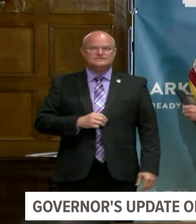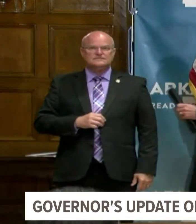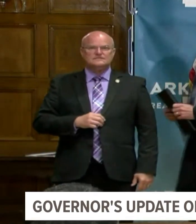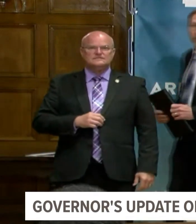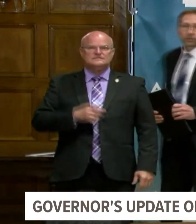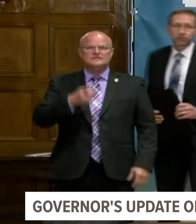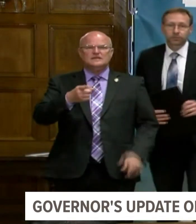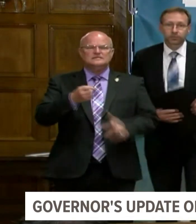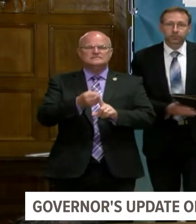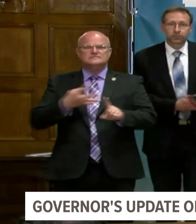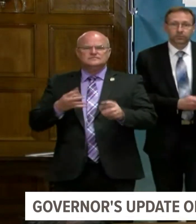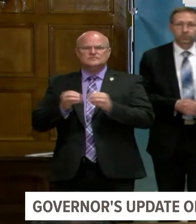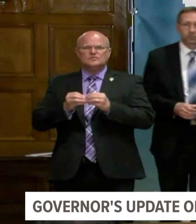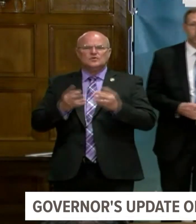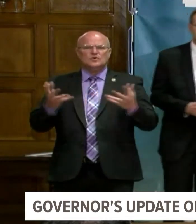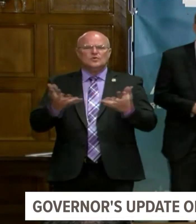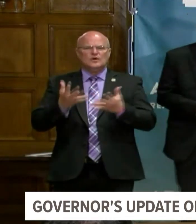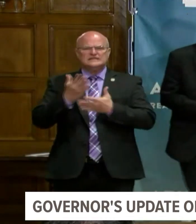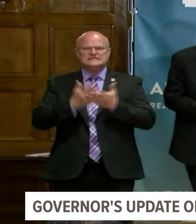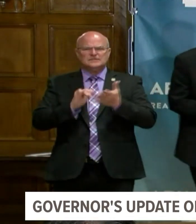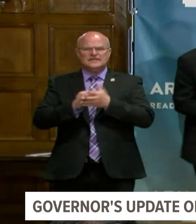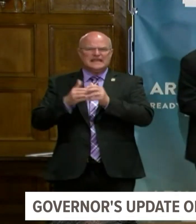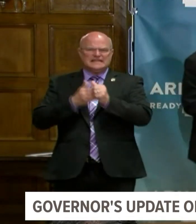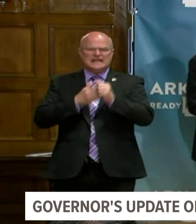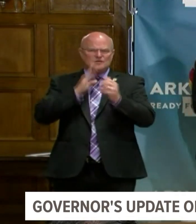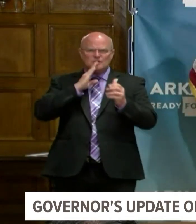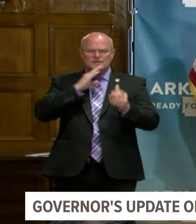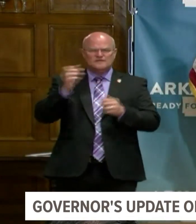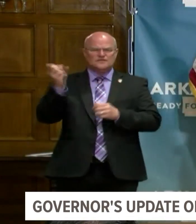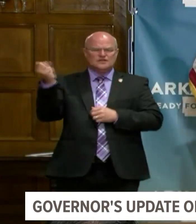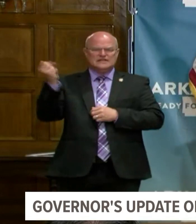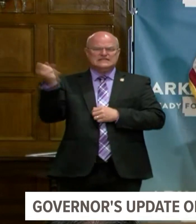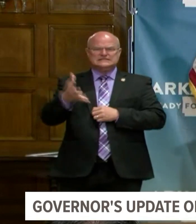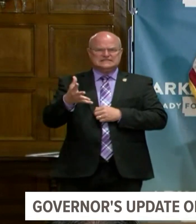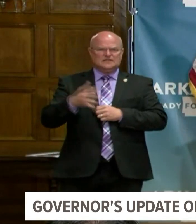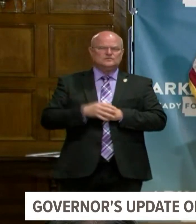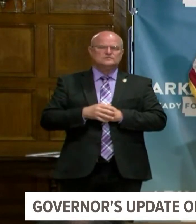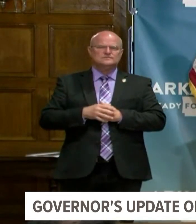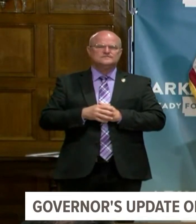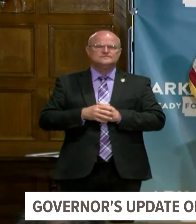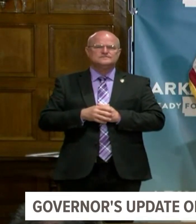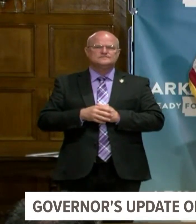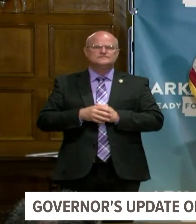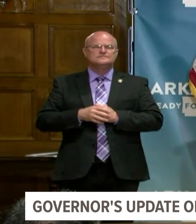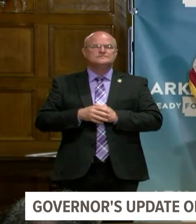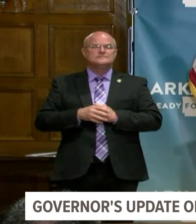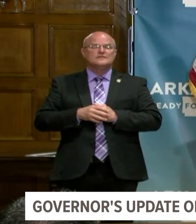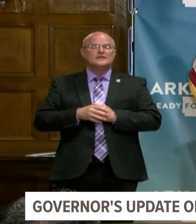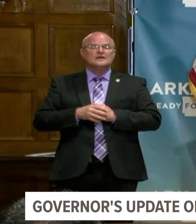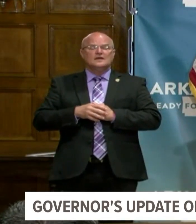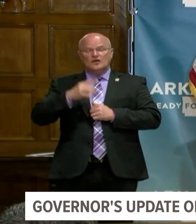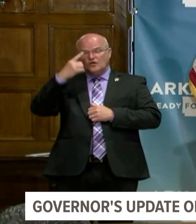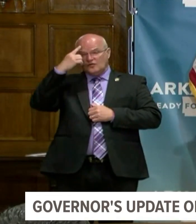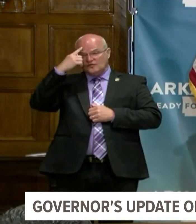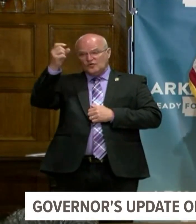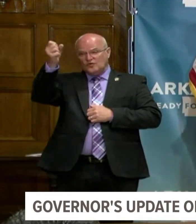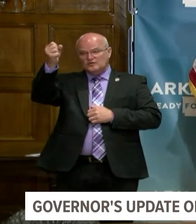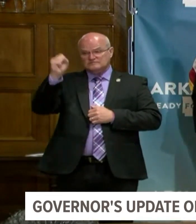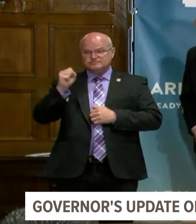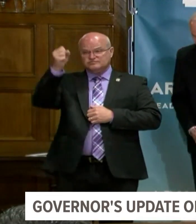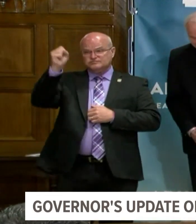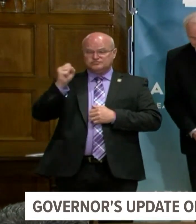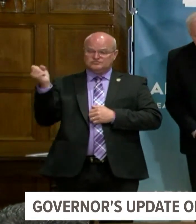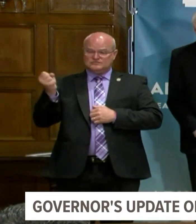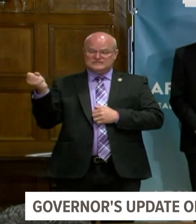Dr. Smith, can you elaborate a little more on what some of that guidance will be for casinos? The guidance for casinos,